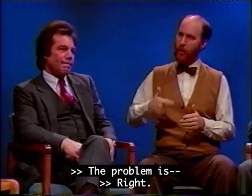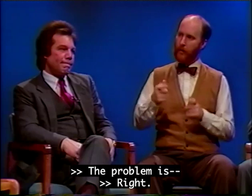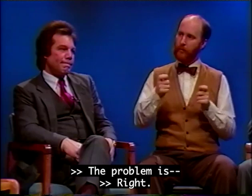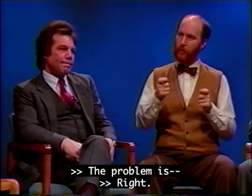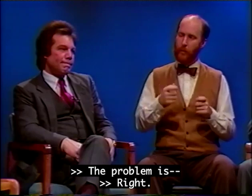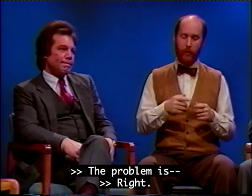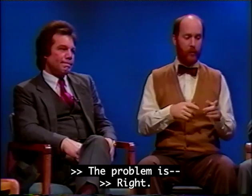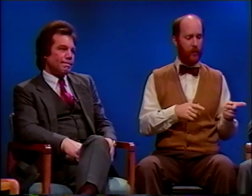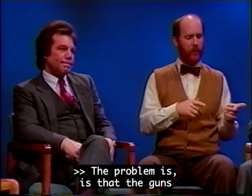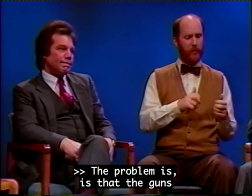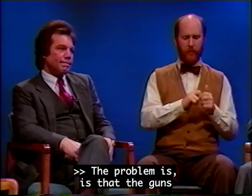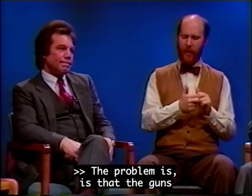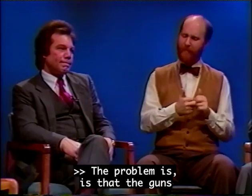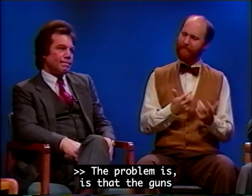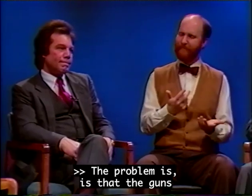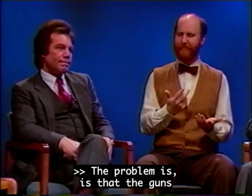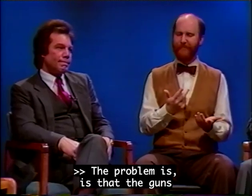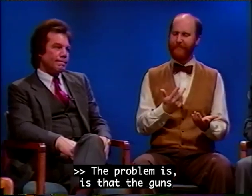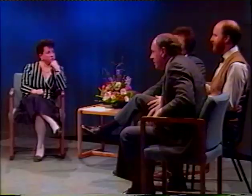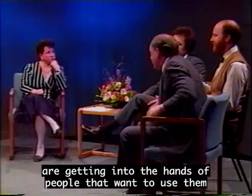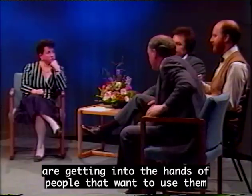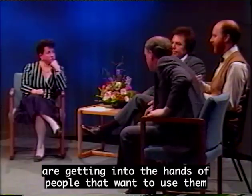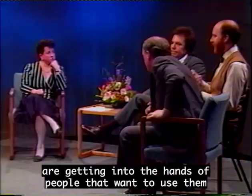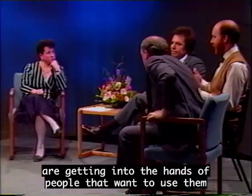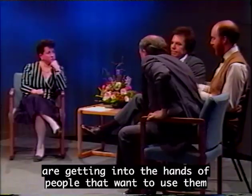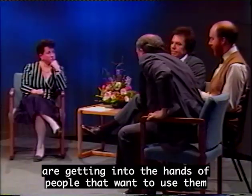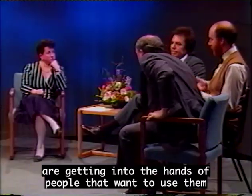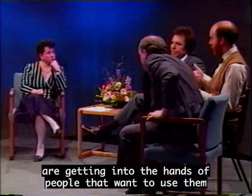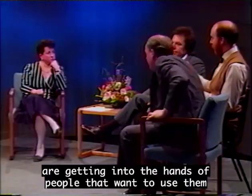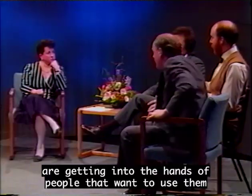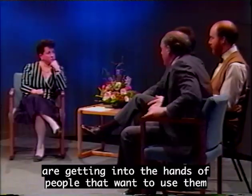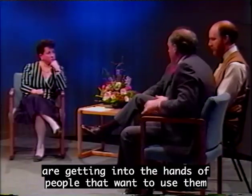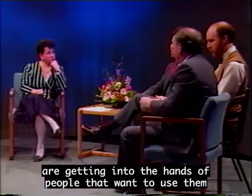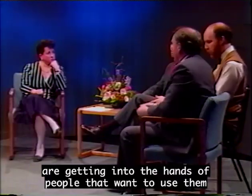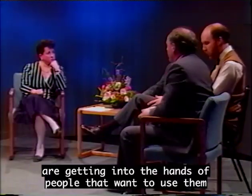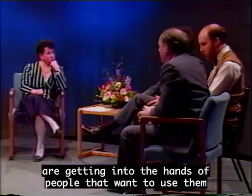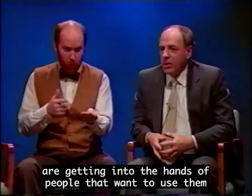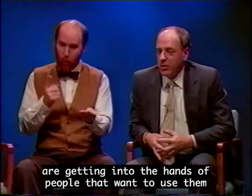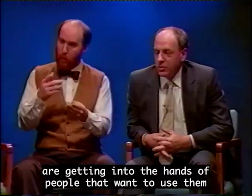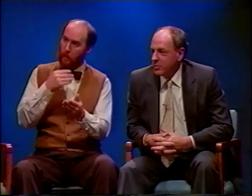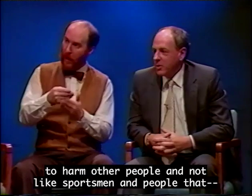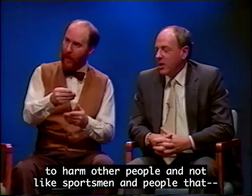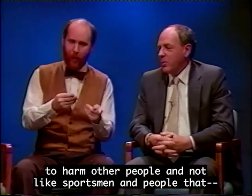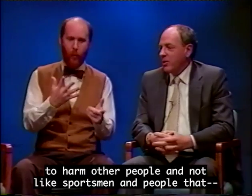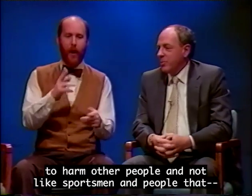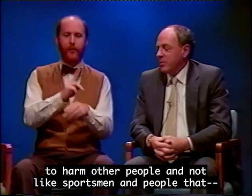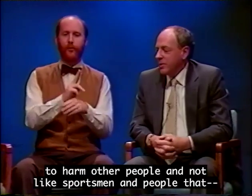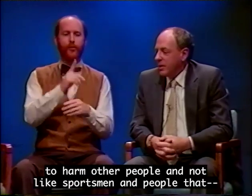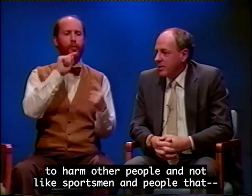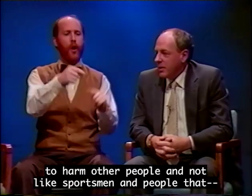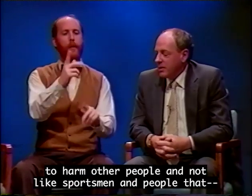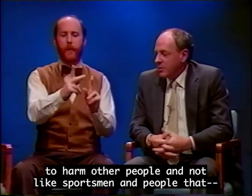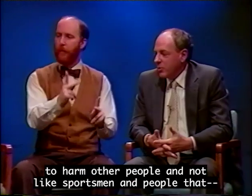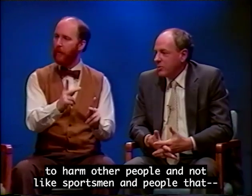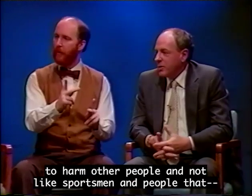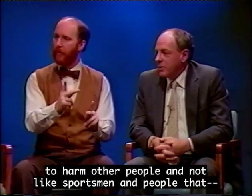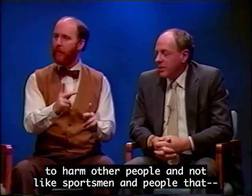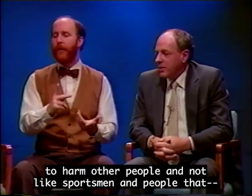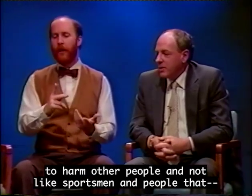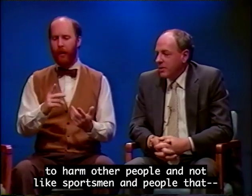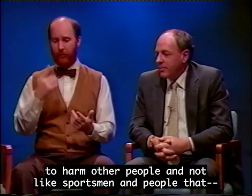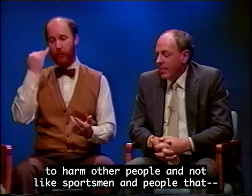The problem is, Right. the problem is that the guns are getting into the hands of people that want to use them to harm other people, not like